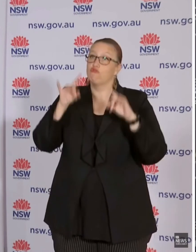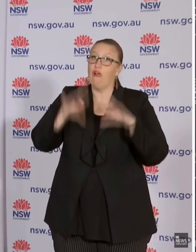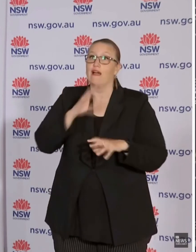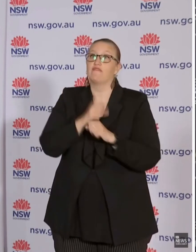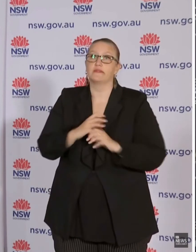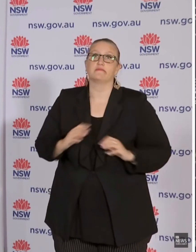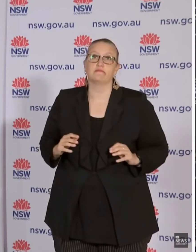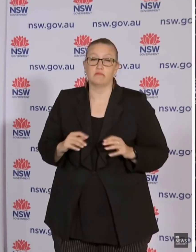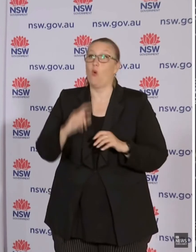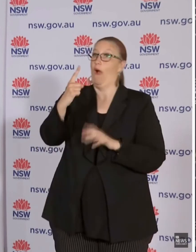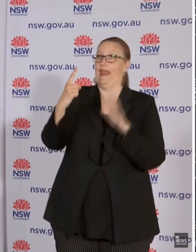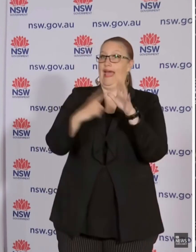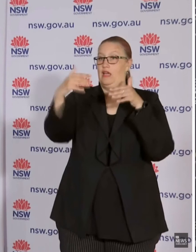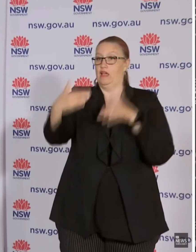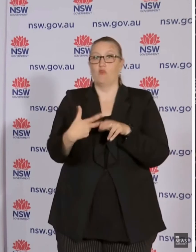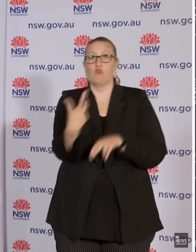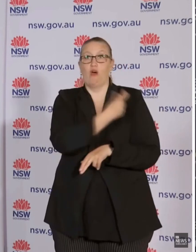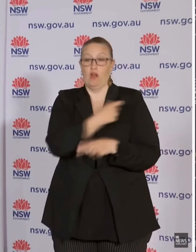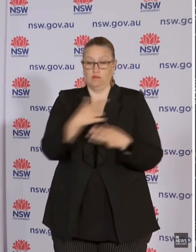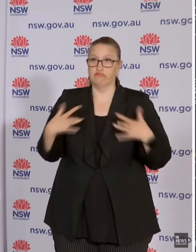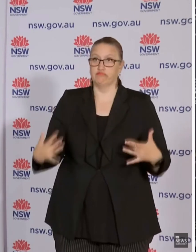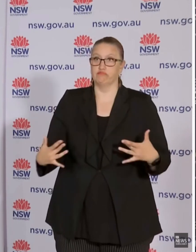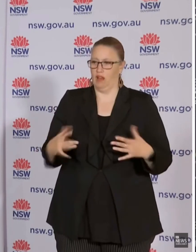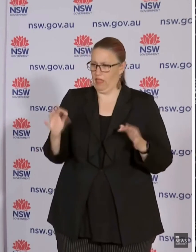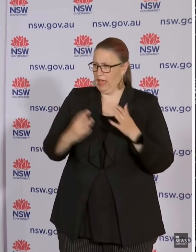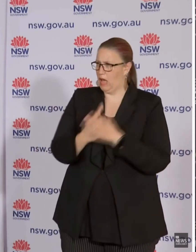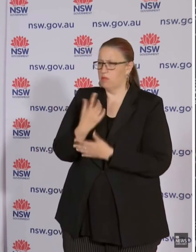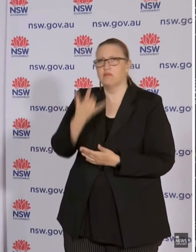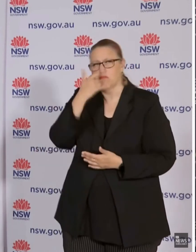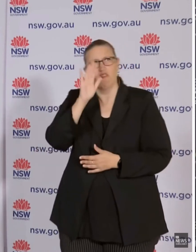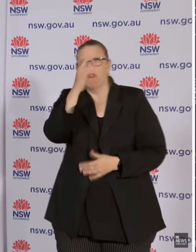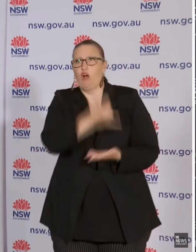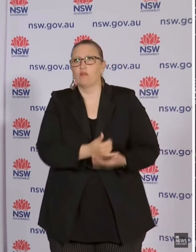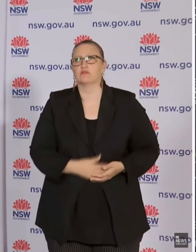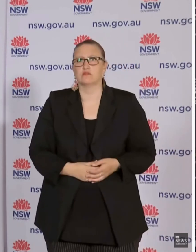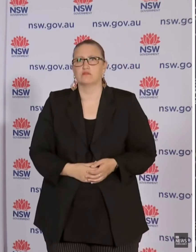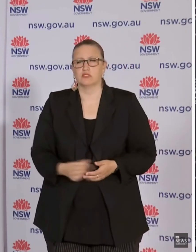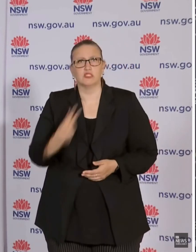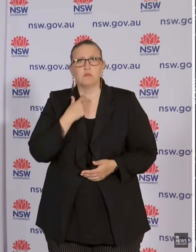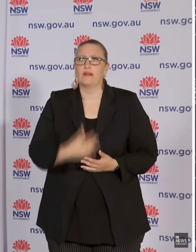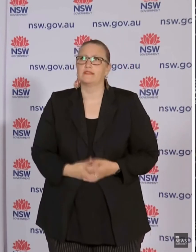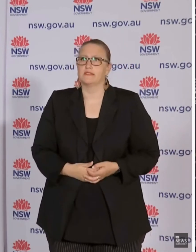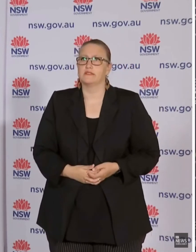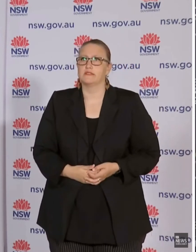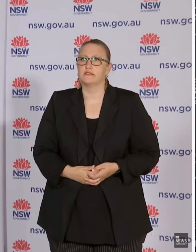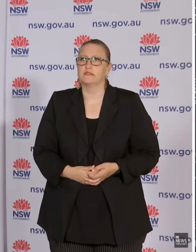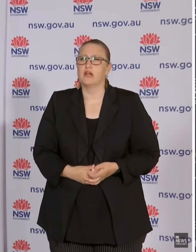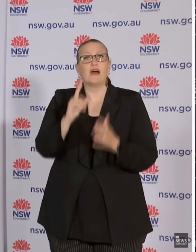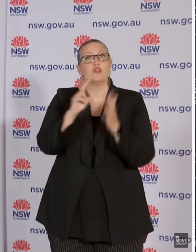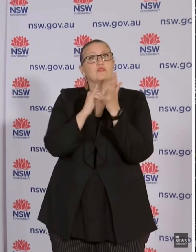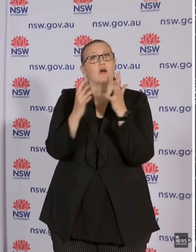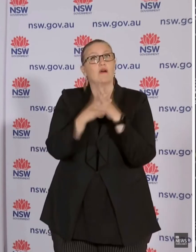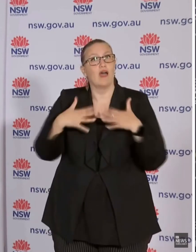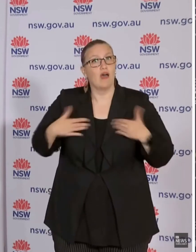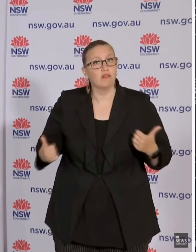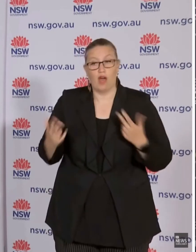and the fact that that has not been achieved is obviously disappointing. But New South Wales Health, as have each of the other states